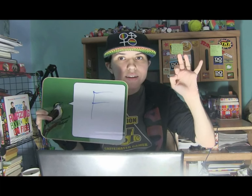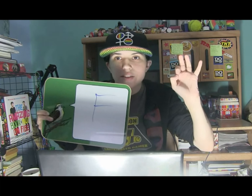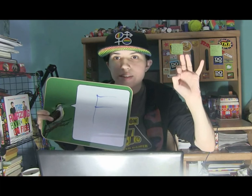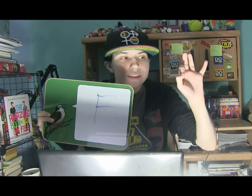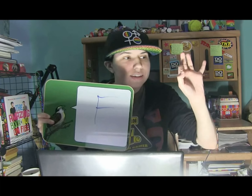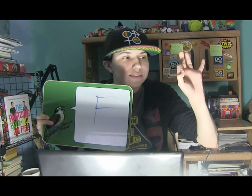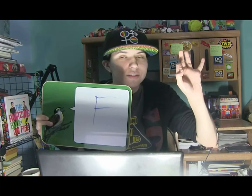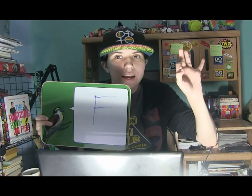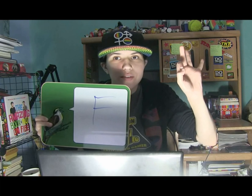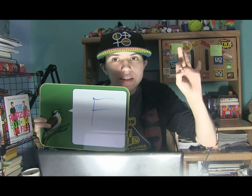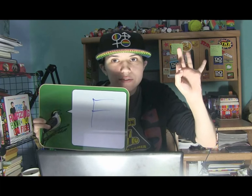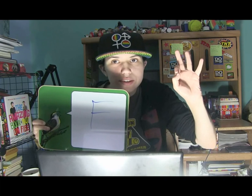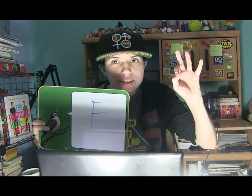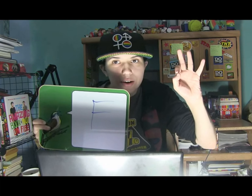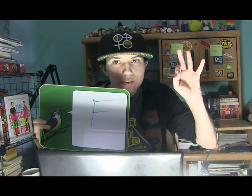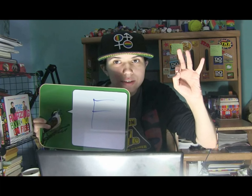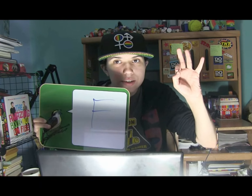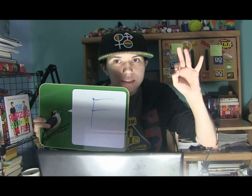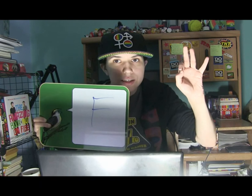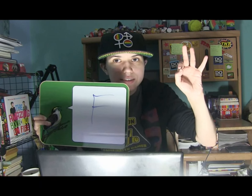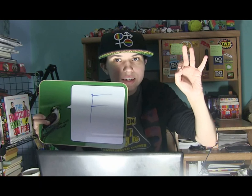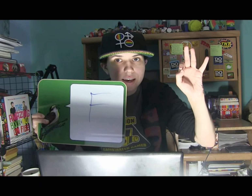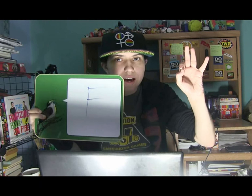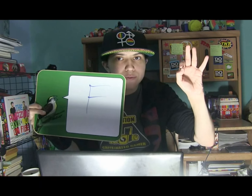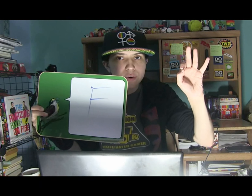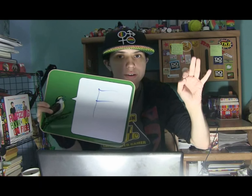just like this, so that everything is facing out, this is F.